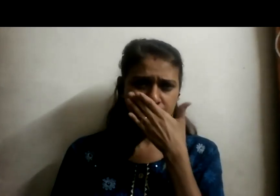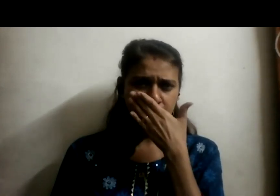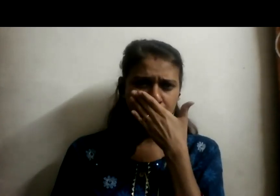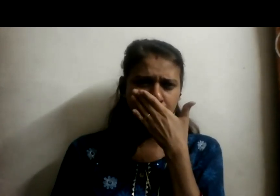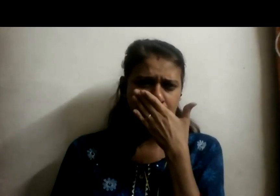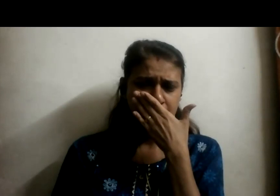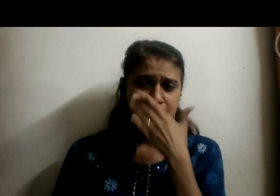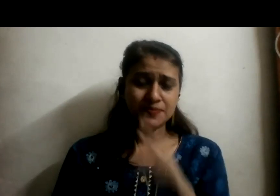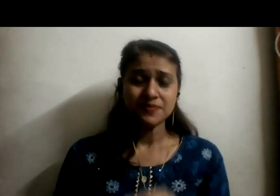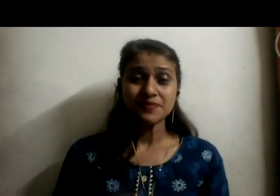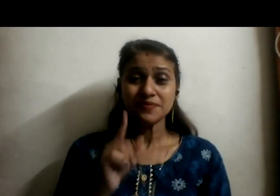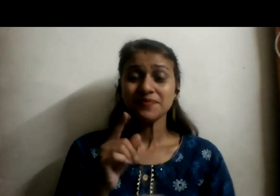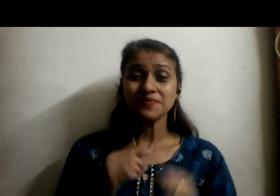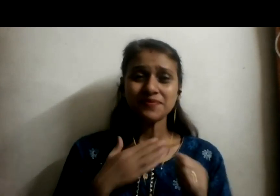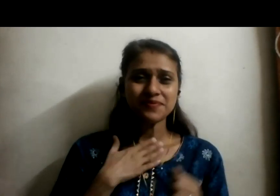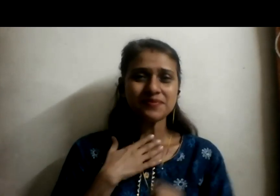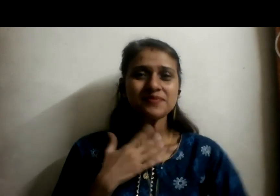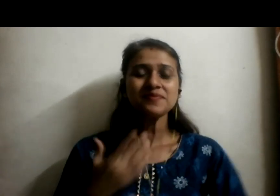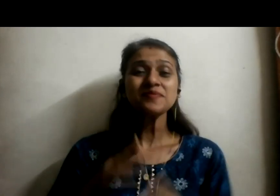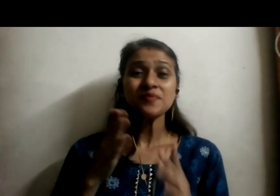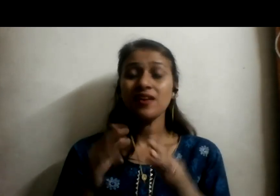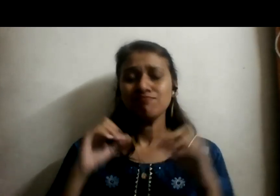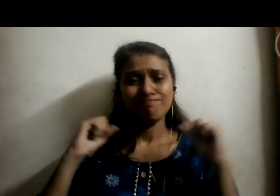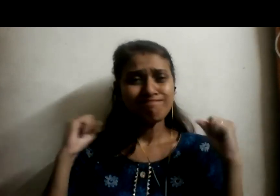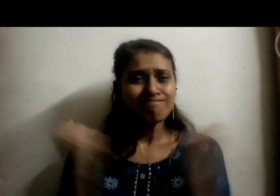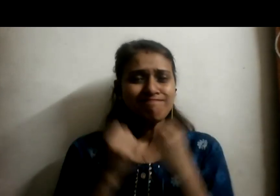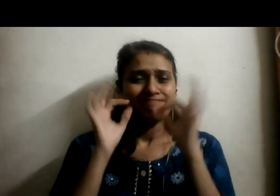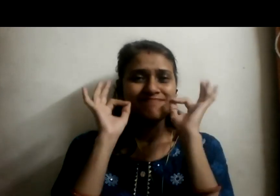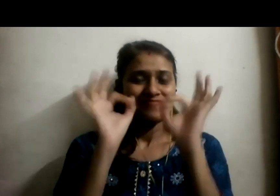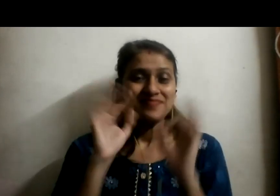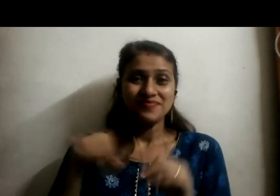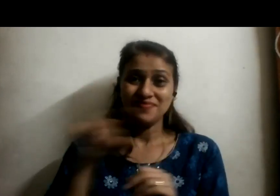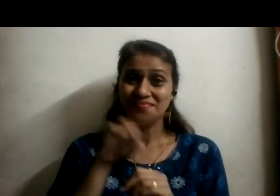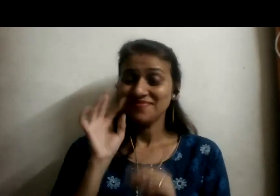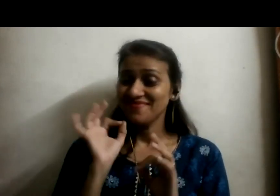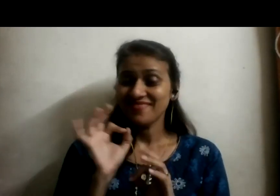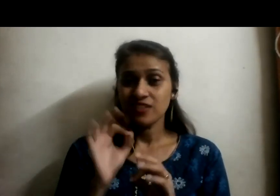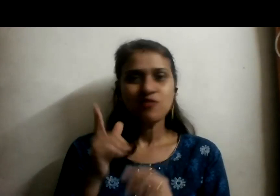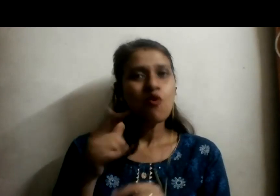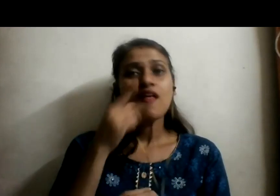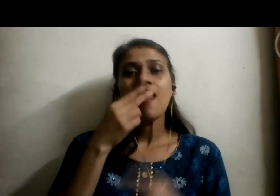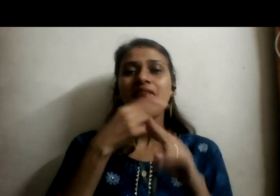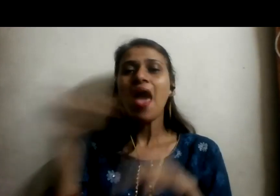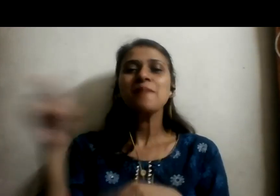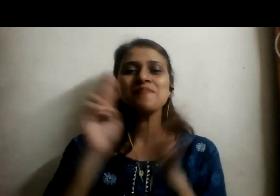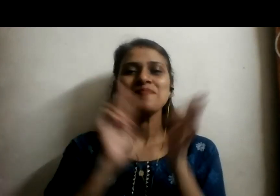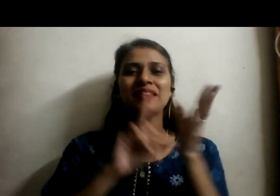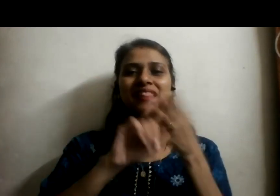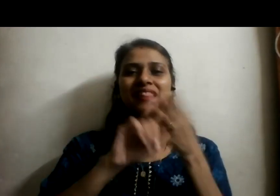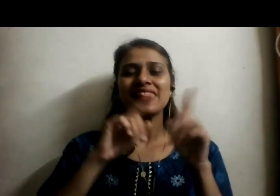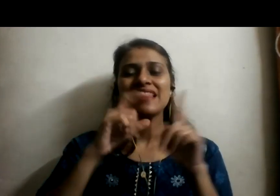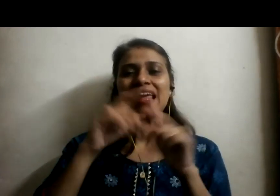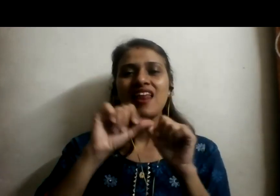leader bola jata hai ki it's not easy. And I think both of